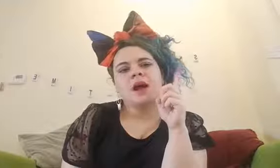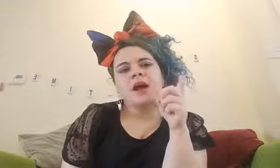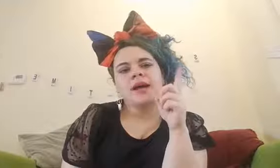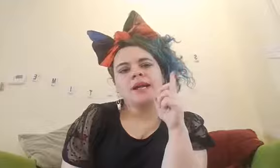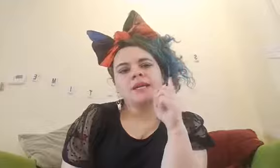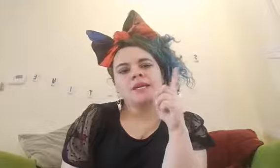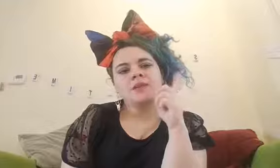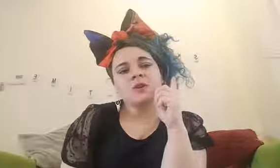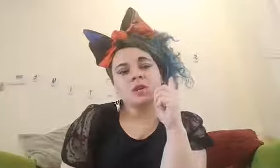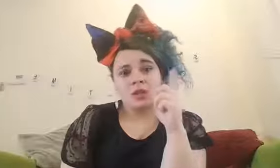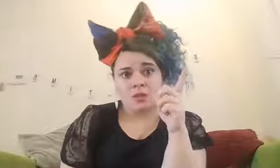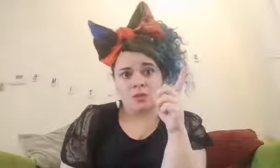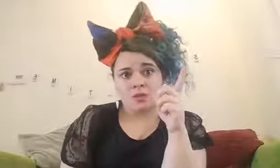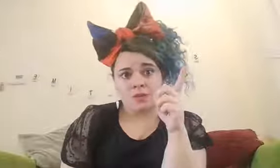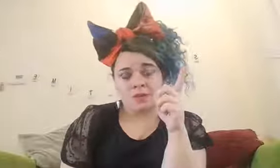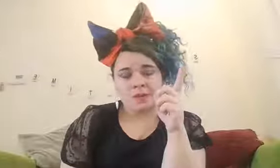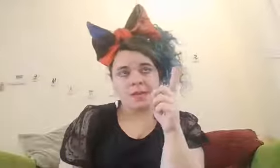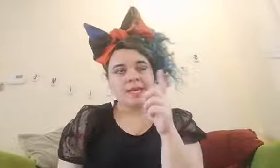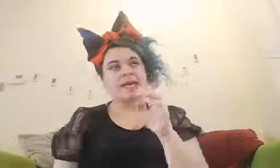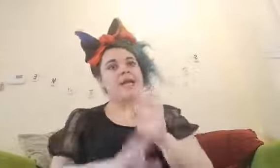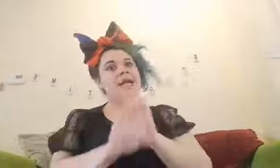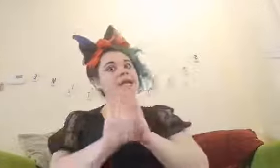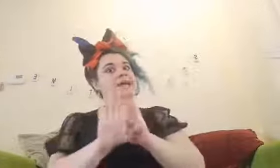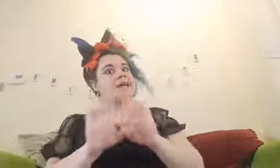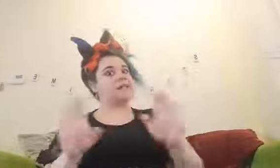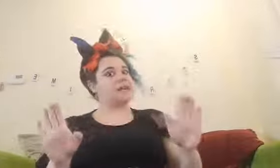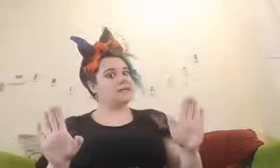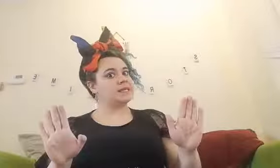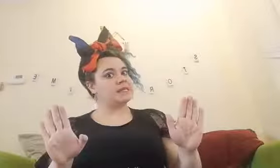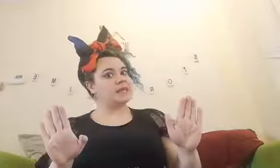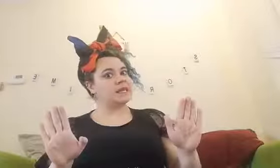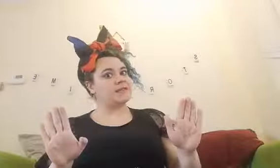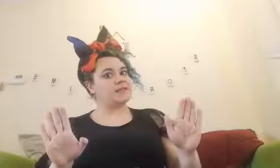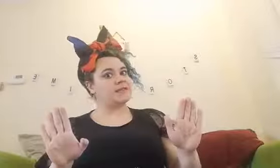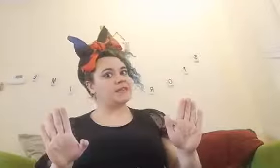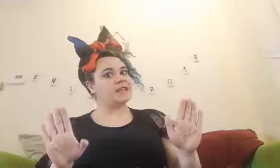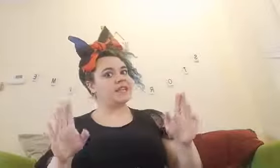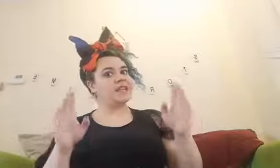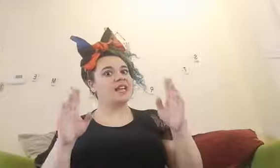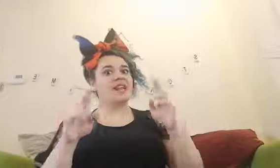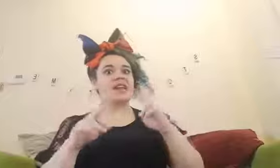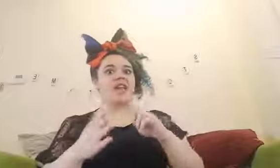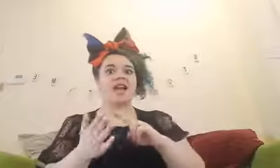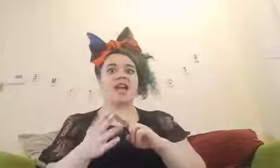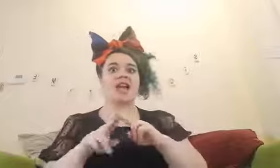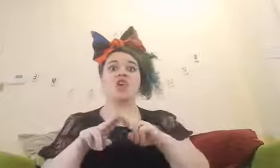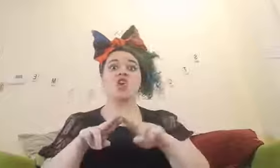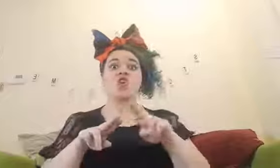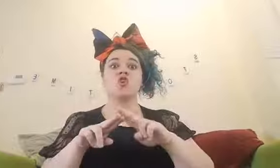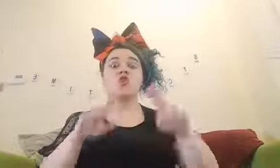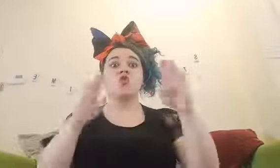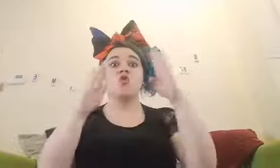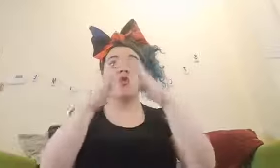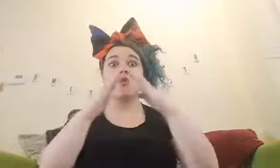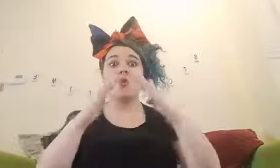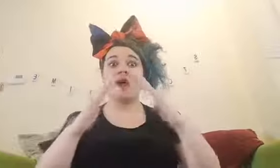I can give you a clue. He doesn't live in a normal